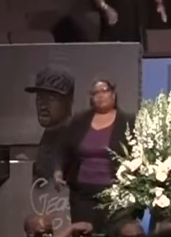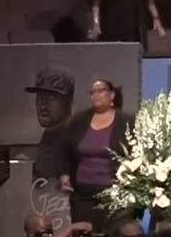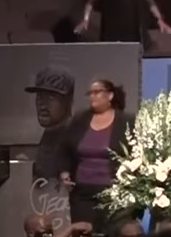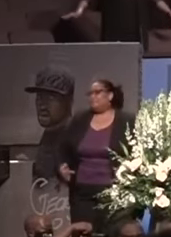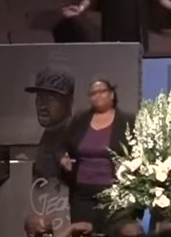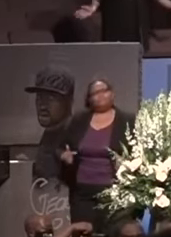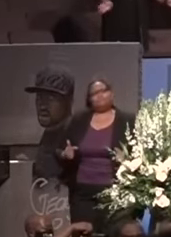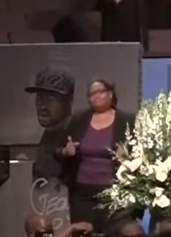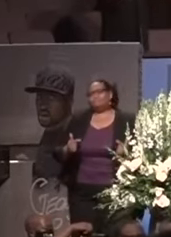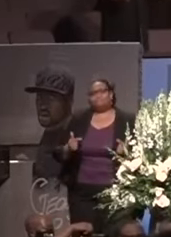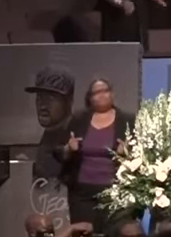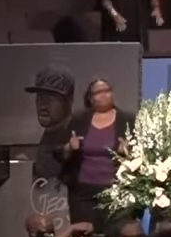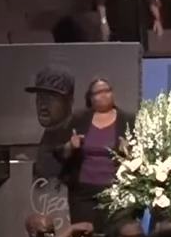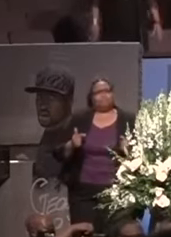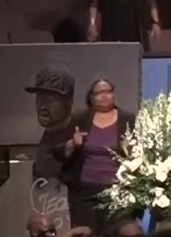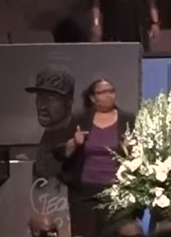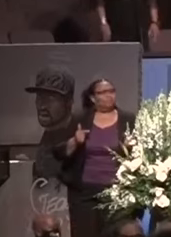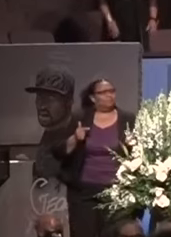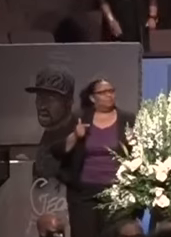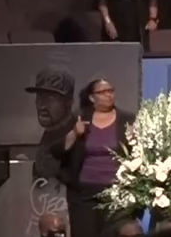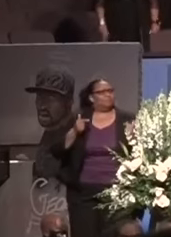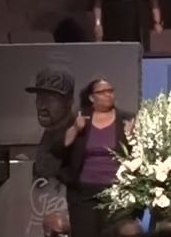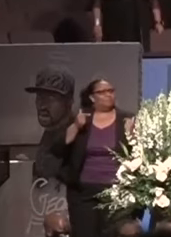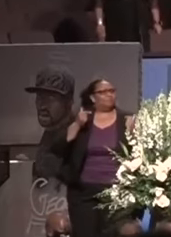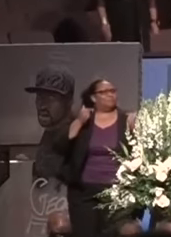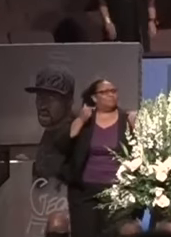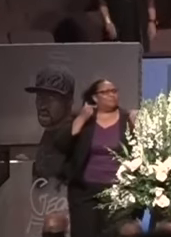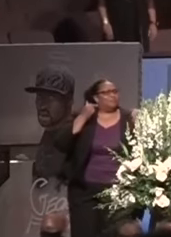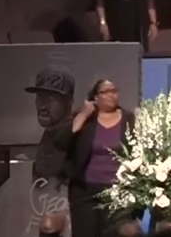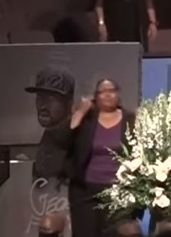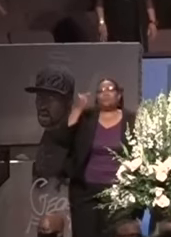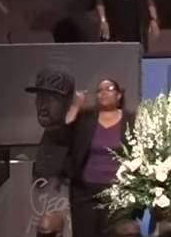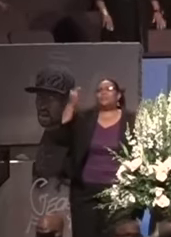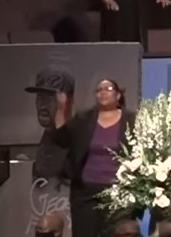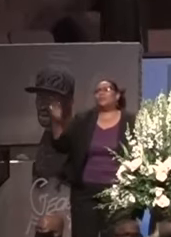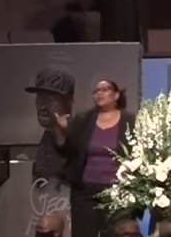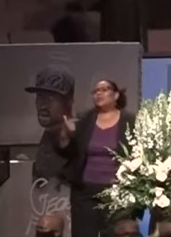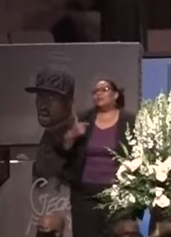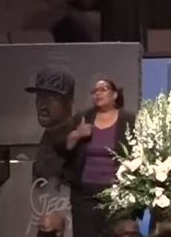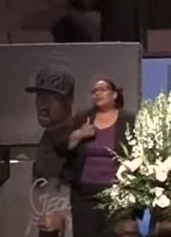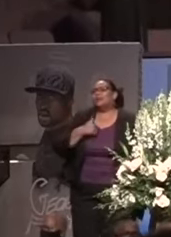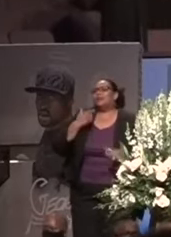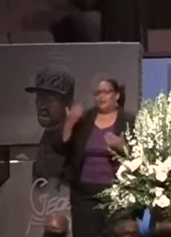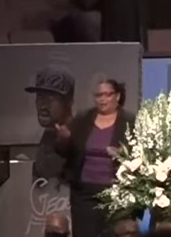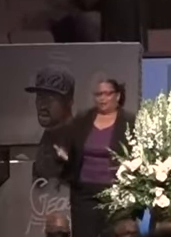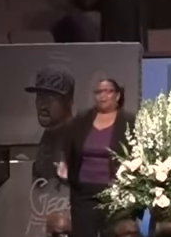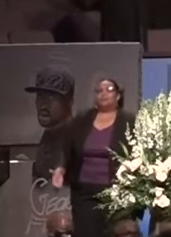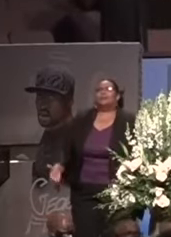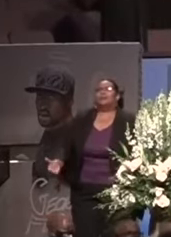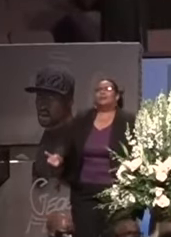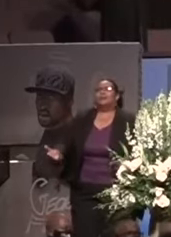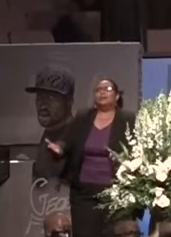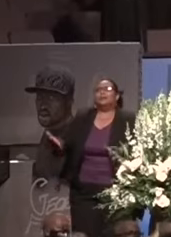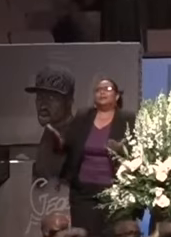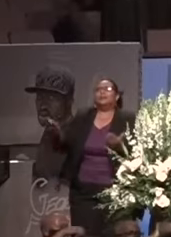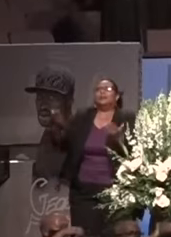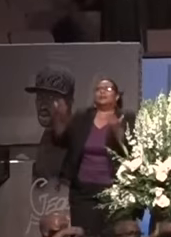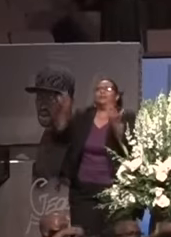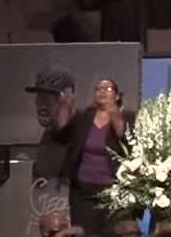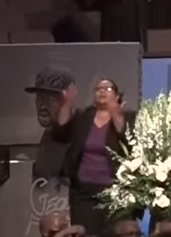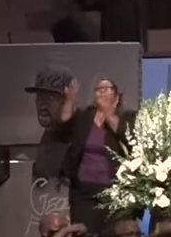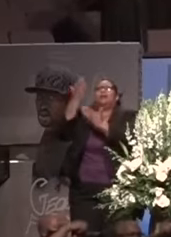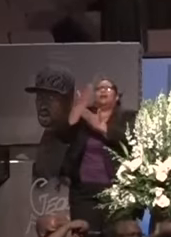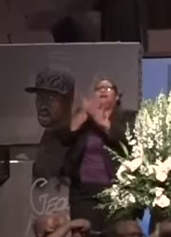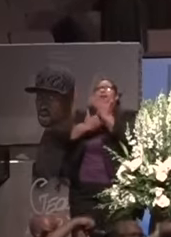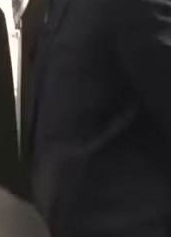of my life. Come with every hand lifted in the room. I lift my hands. I lift my